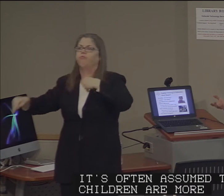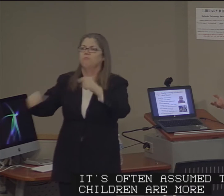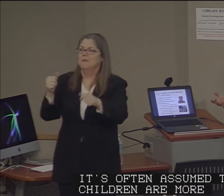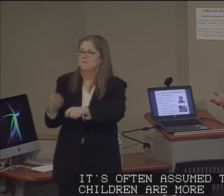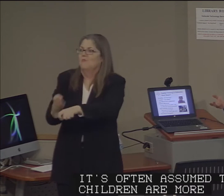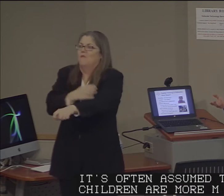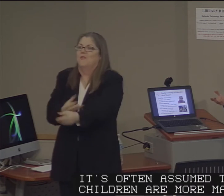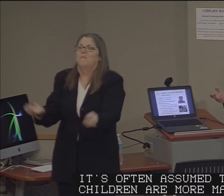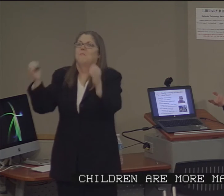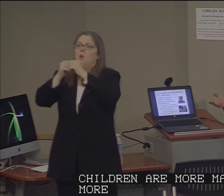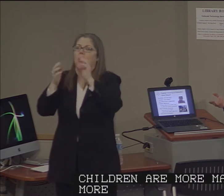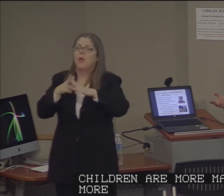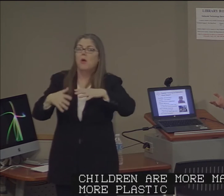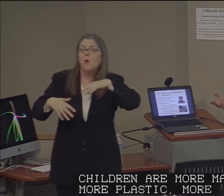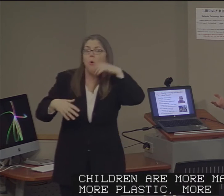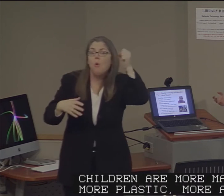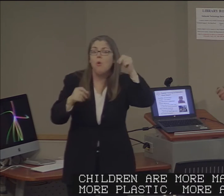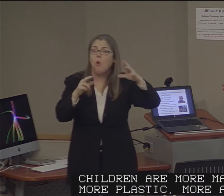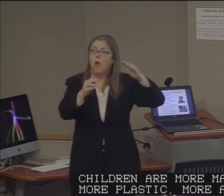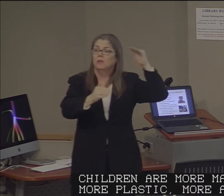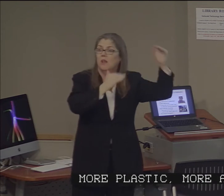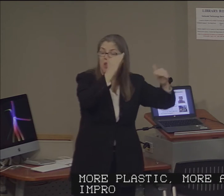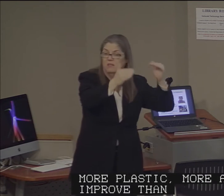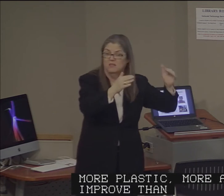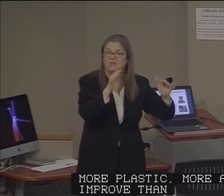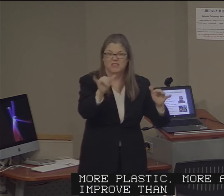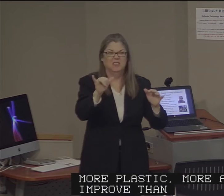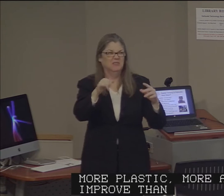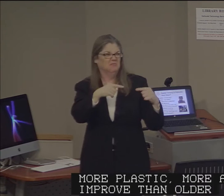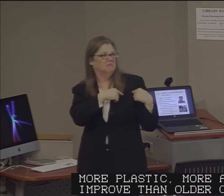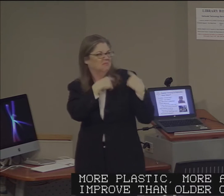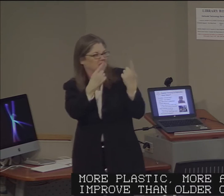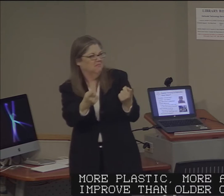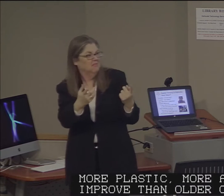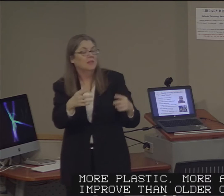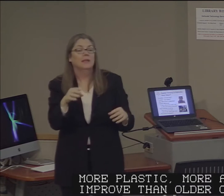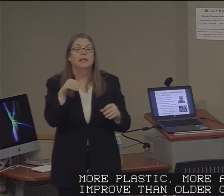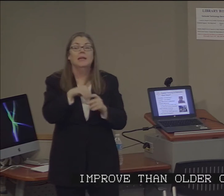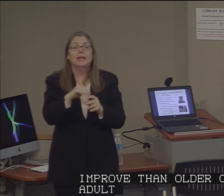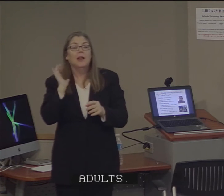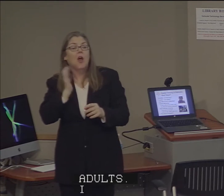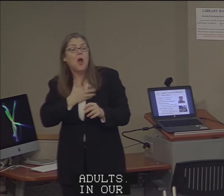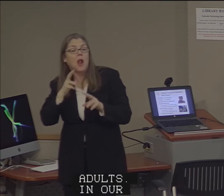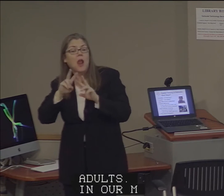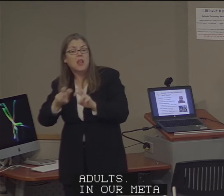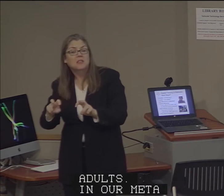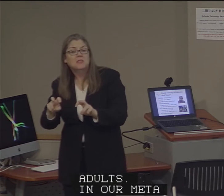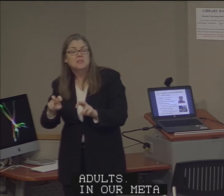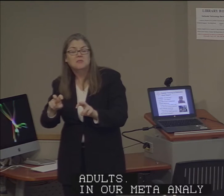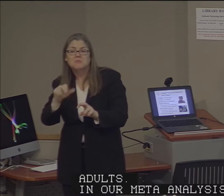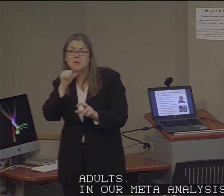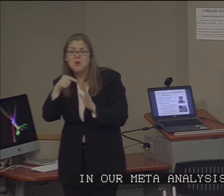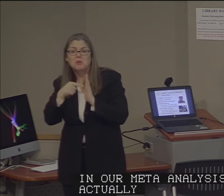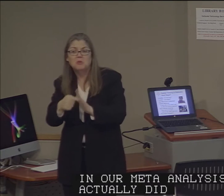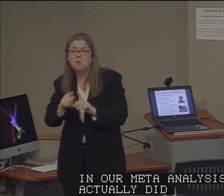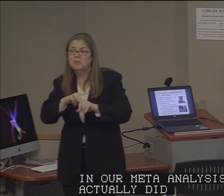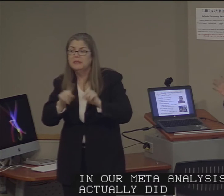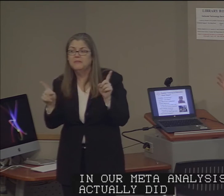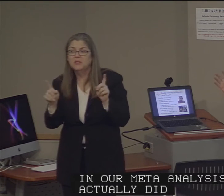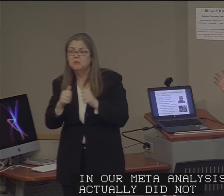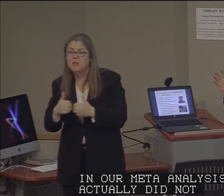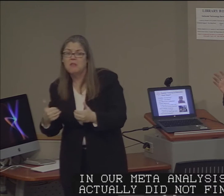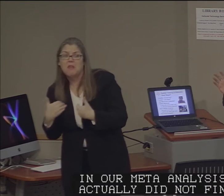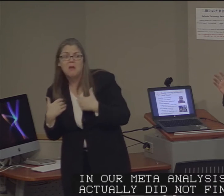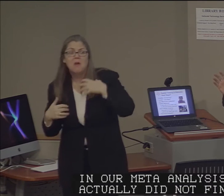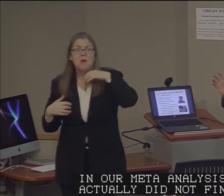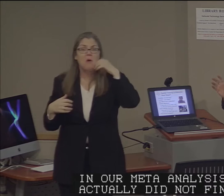older children or adults. In our meta-analysis, we actually did not find that. Which is